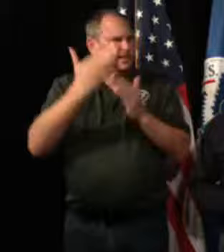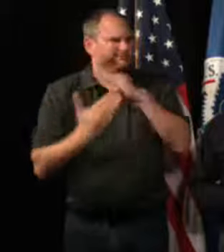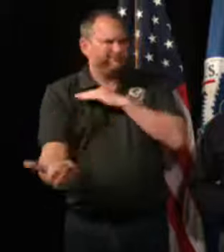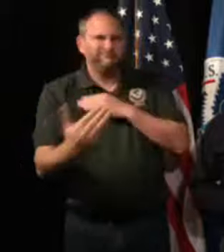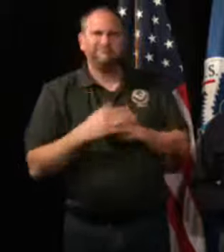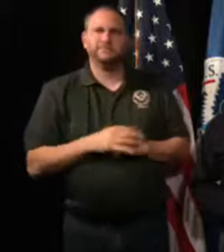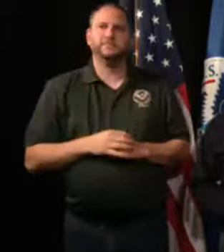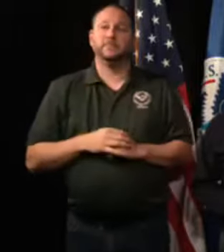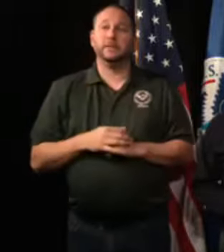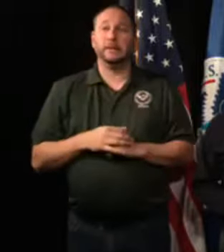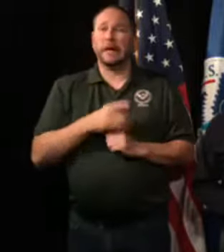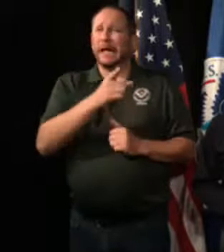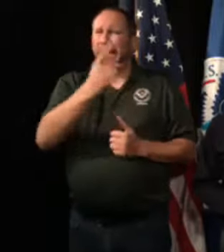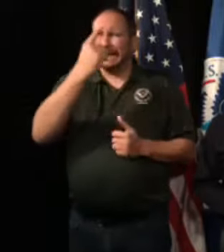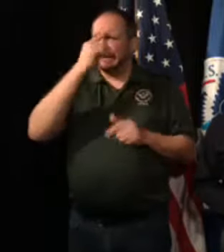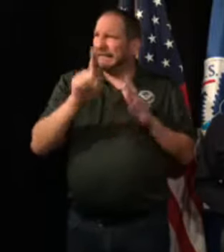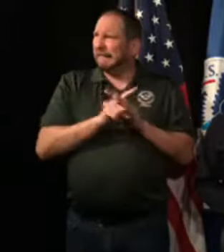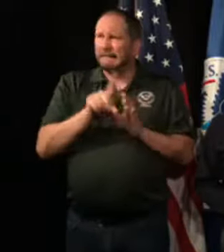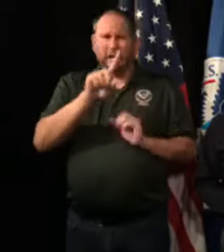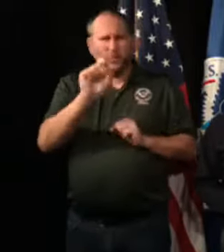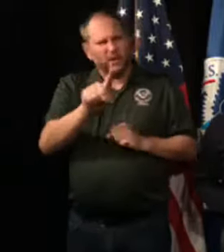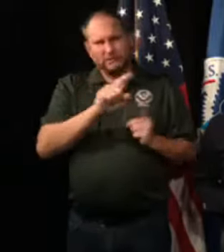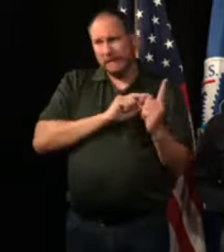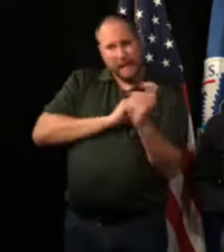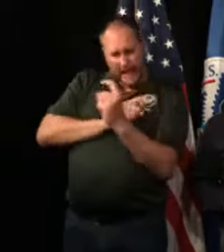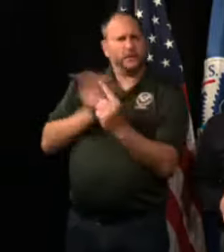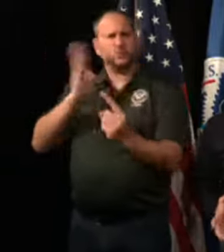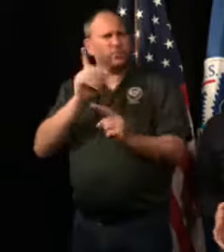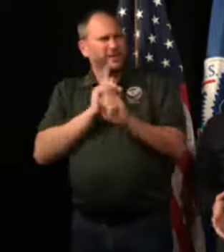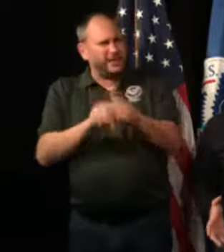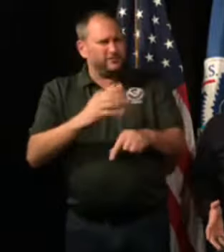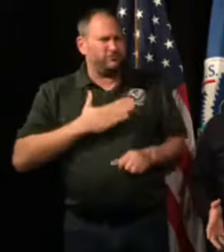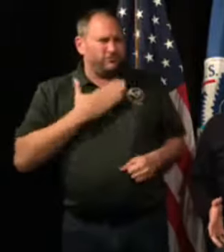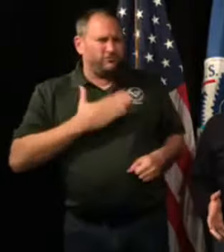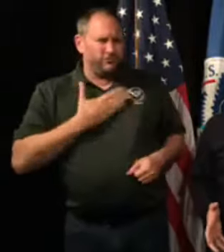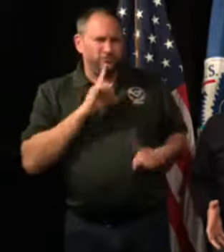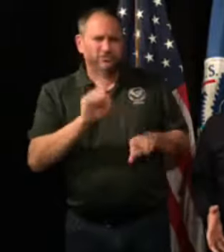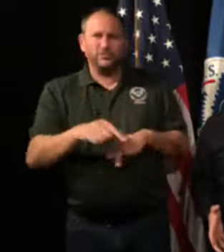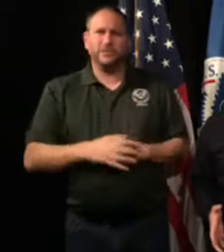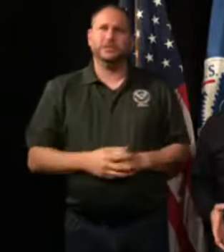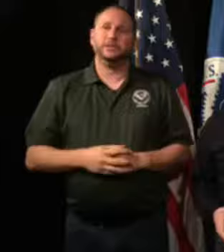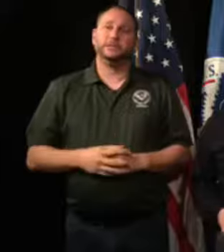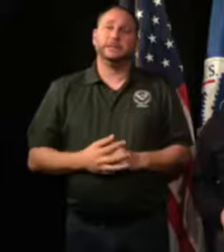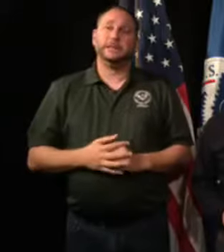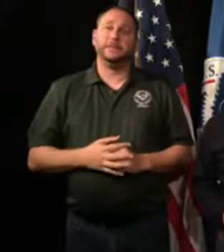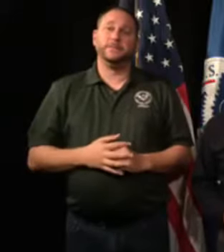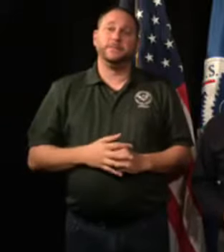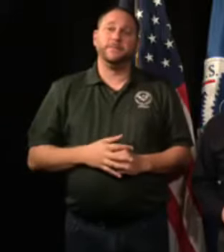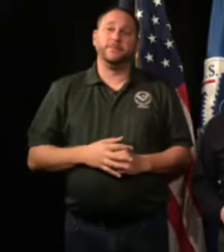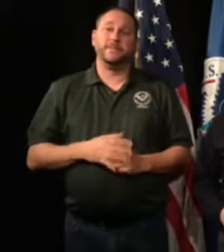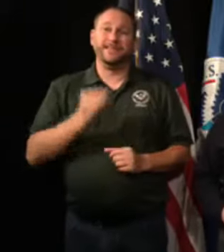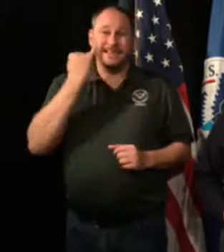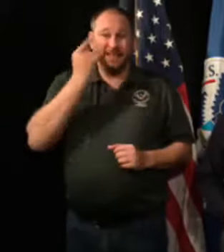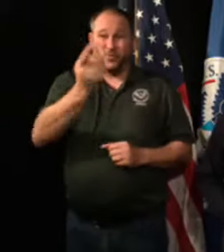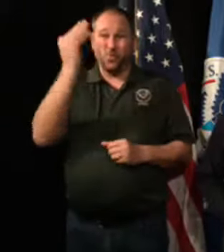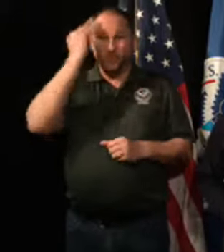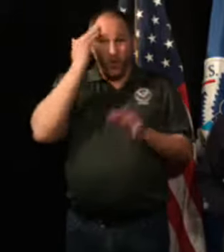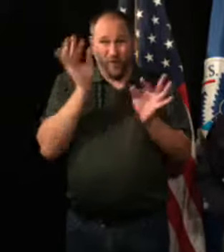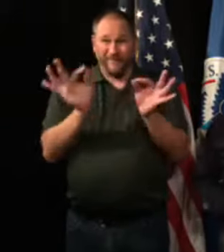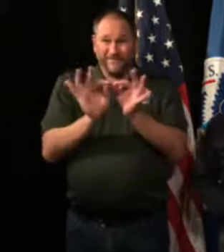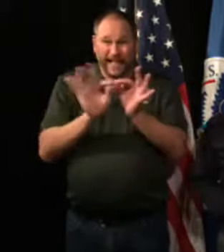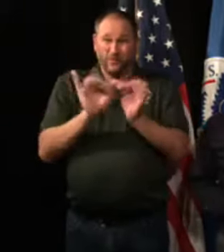question you can come up with. To the degree you know the value of some of these damaged items, we're going to want